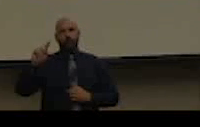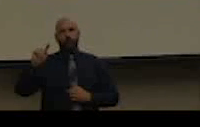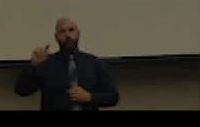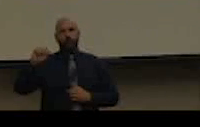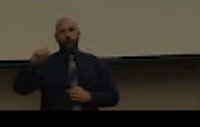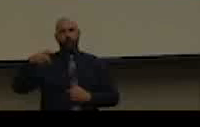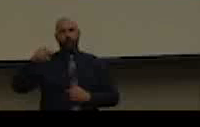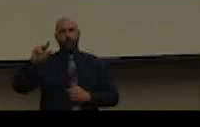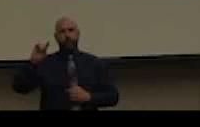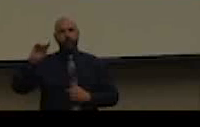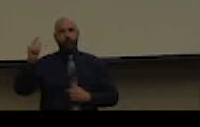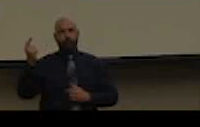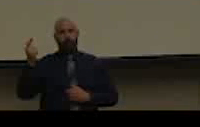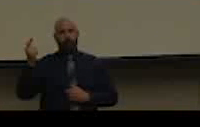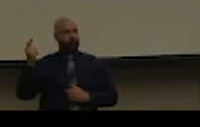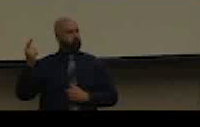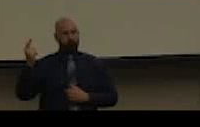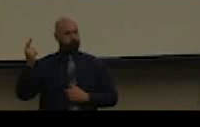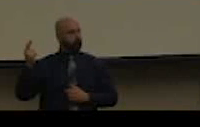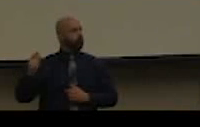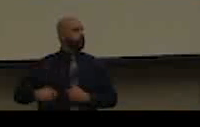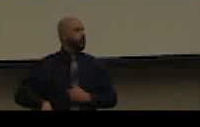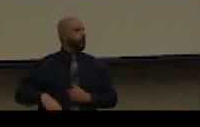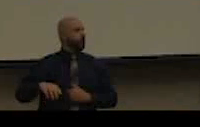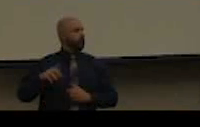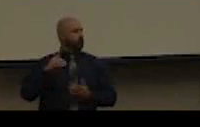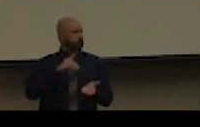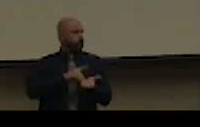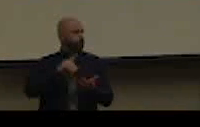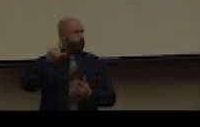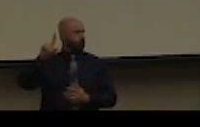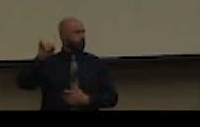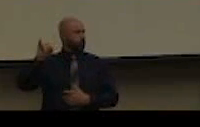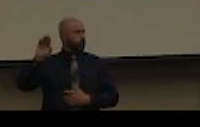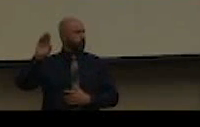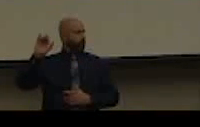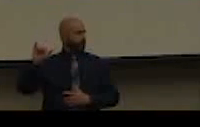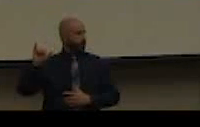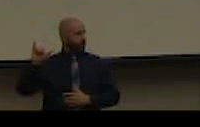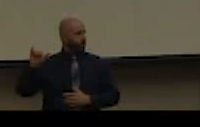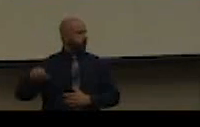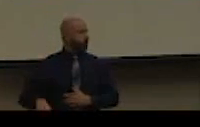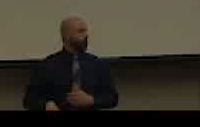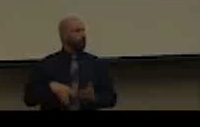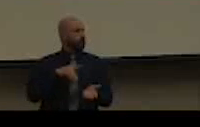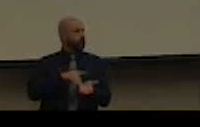Dr. Libby Selmier Neto. Here. Dr. Susan Spring. Here.